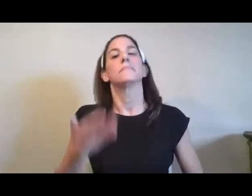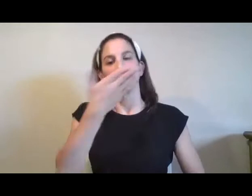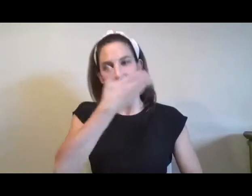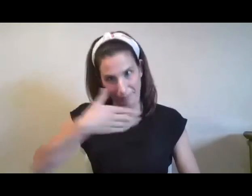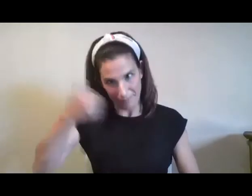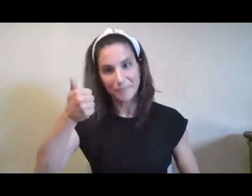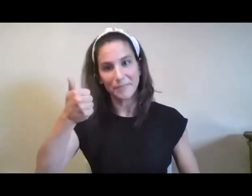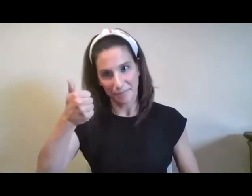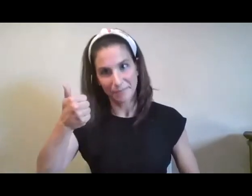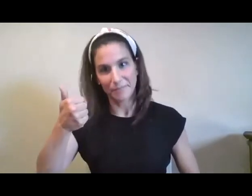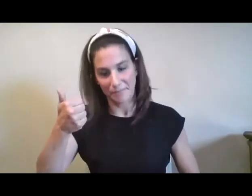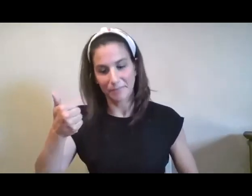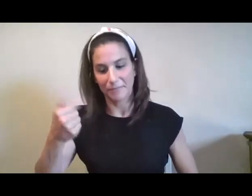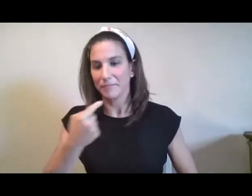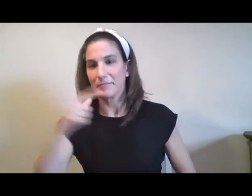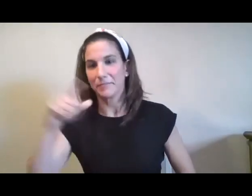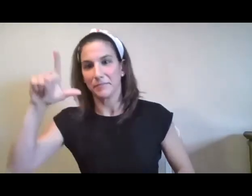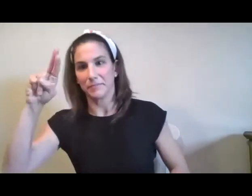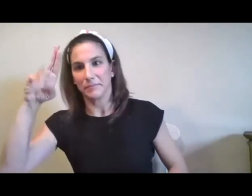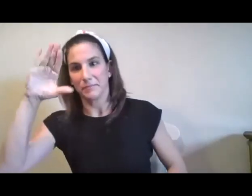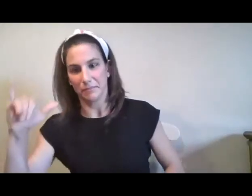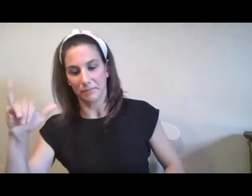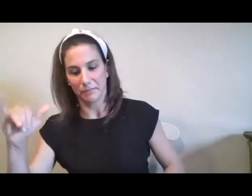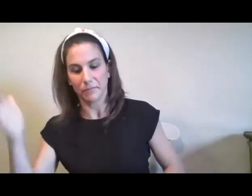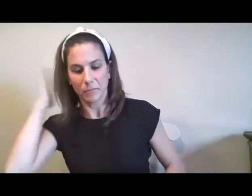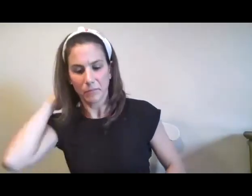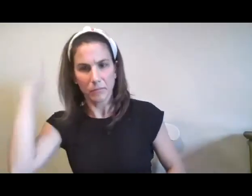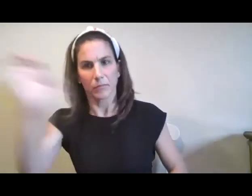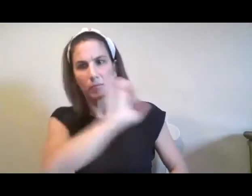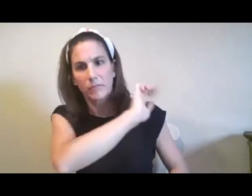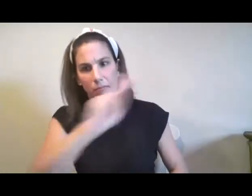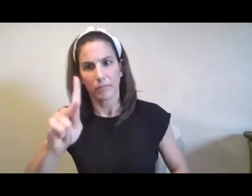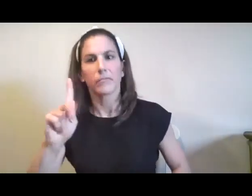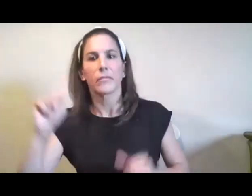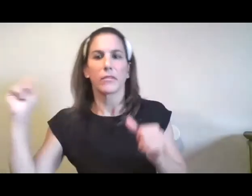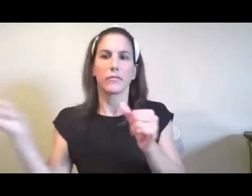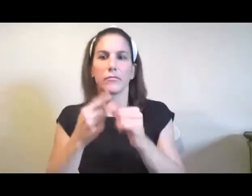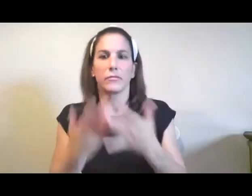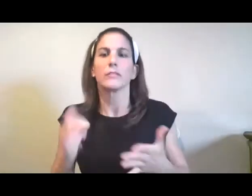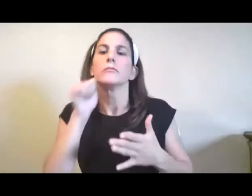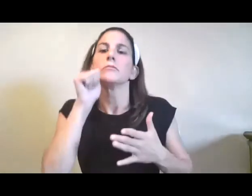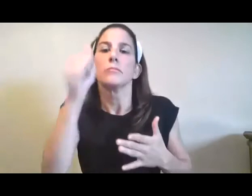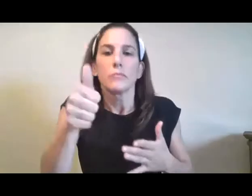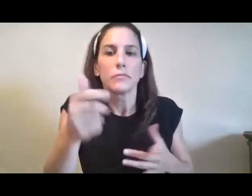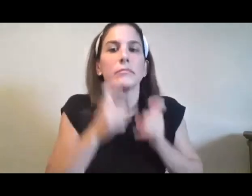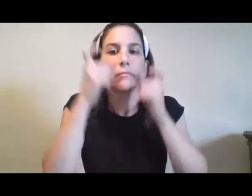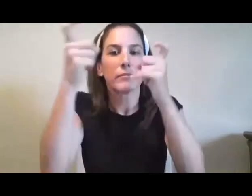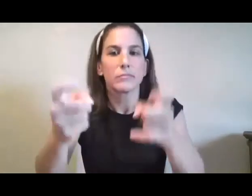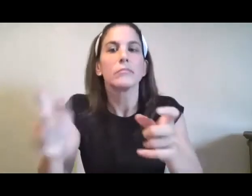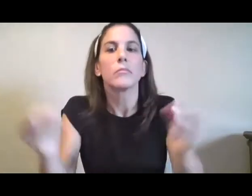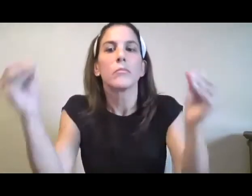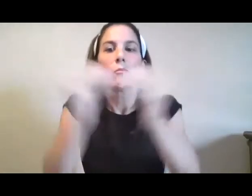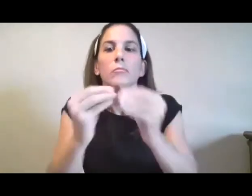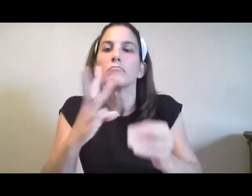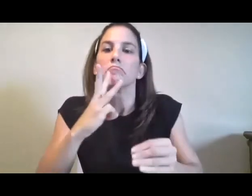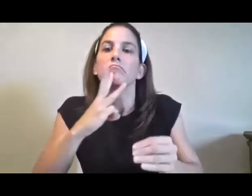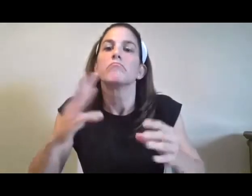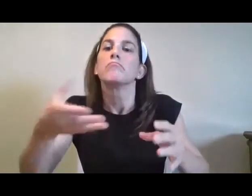"Much better," said Lucy. "I'll come back first thing tomorrow to give you another drink."